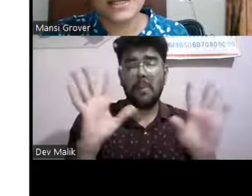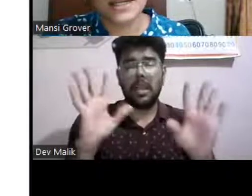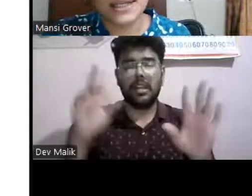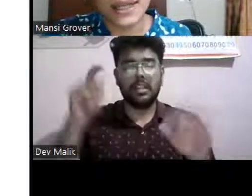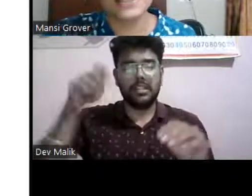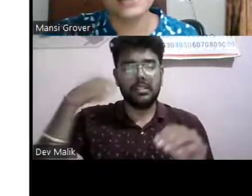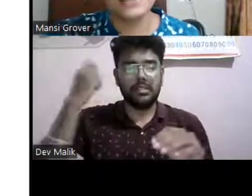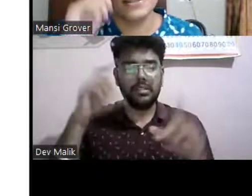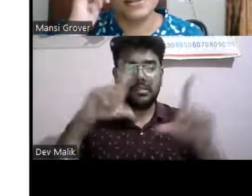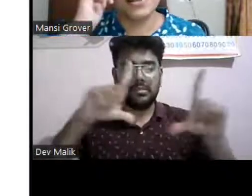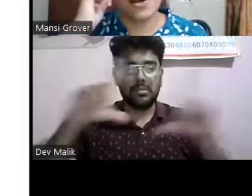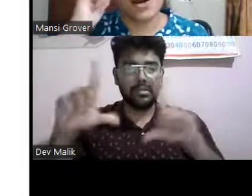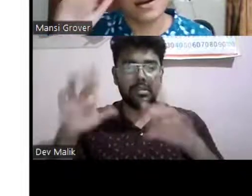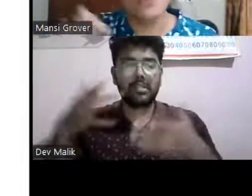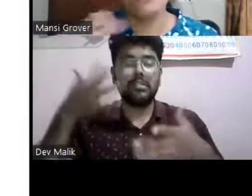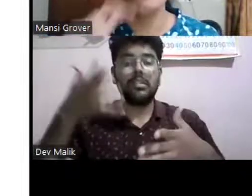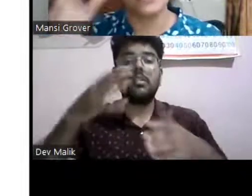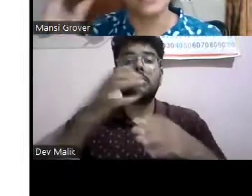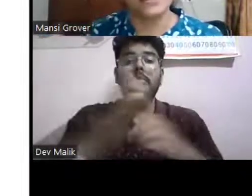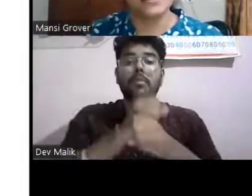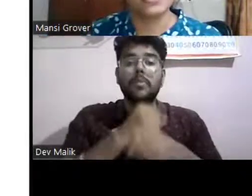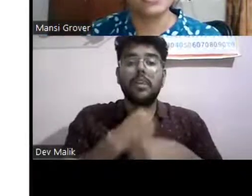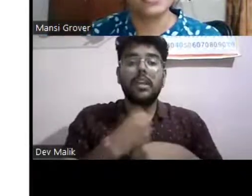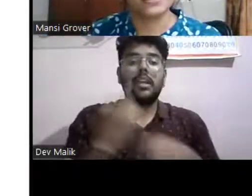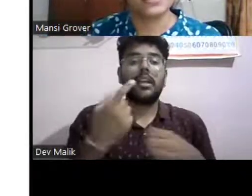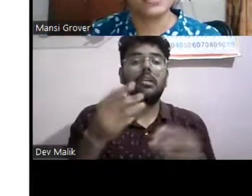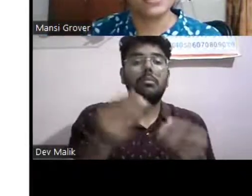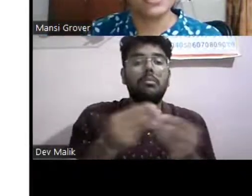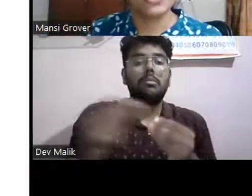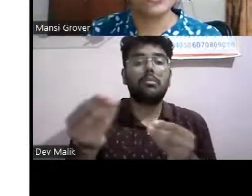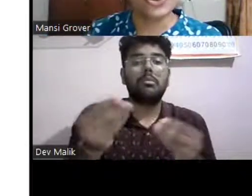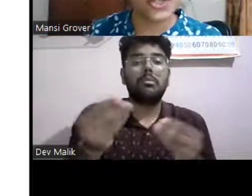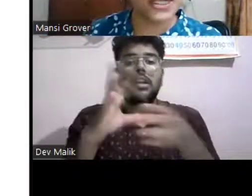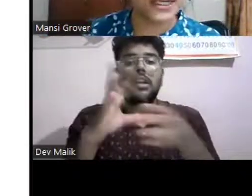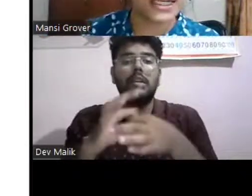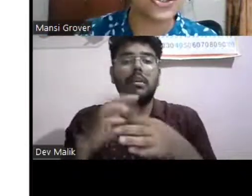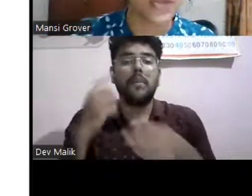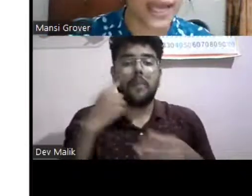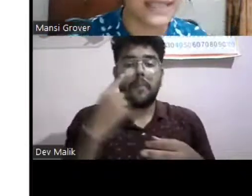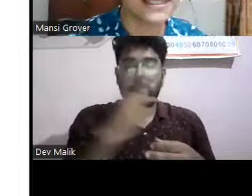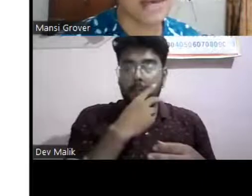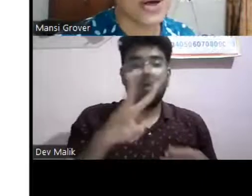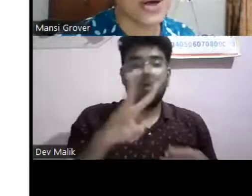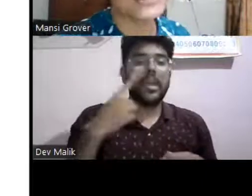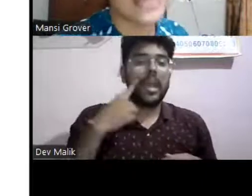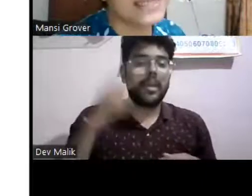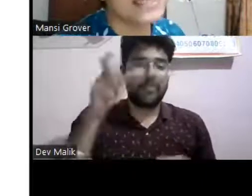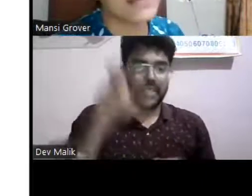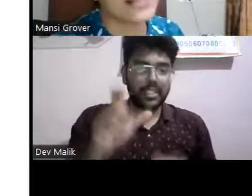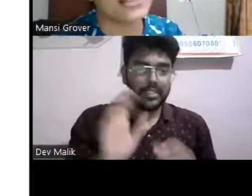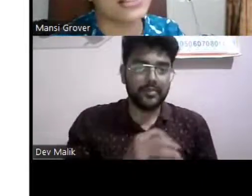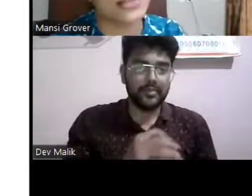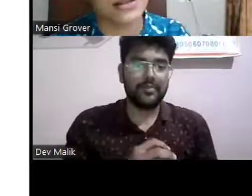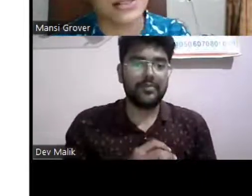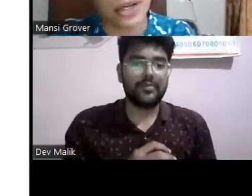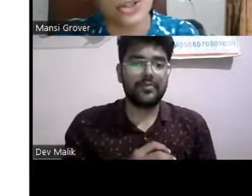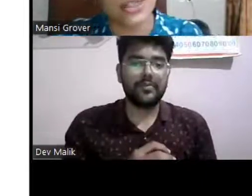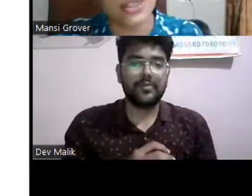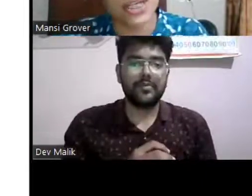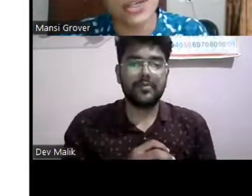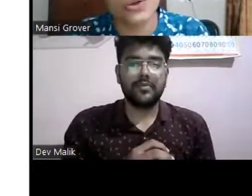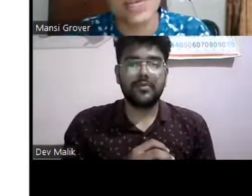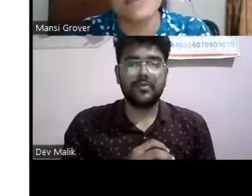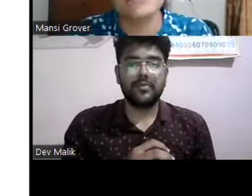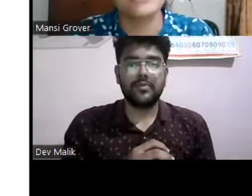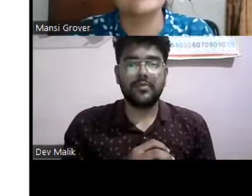that are created around blindness. Georgina Cleage writes about the negative and the